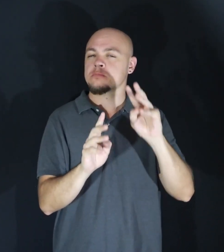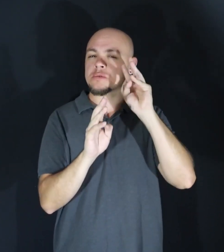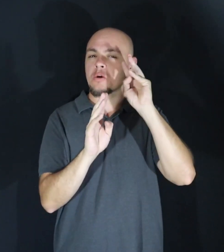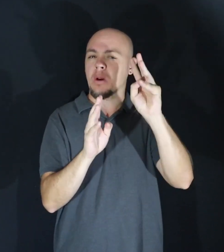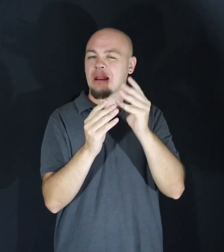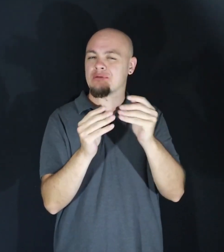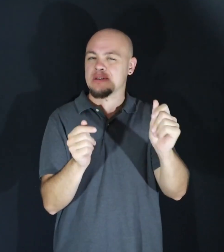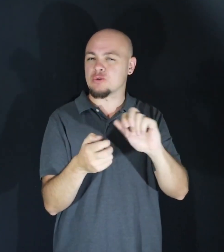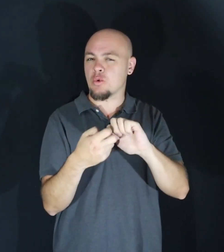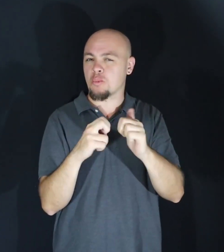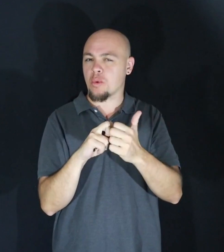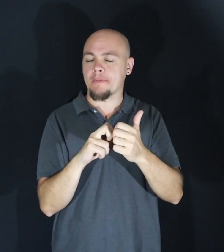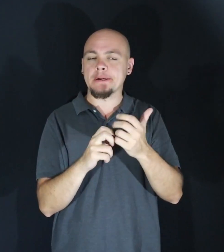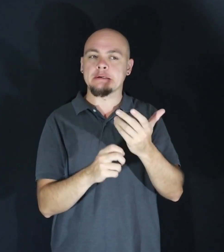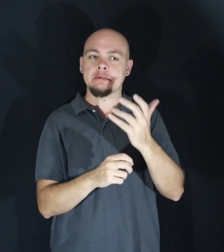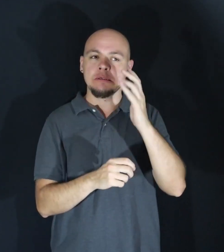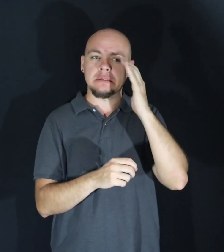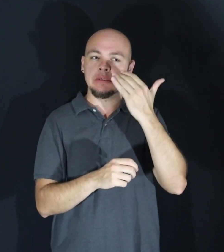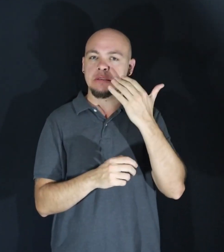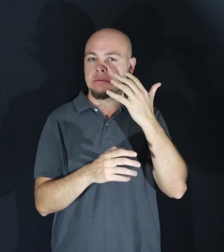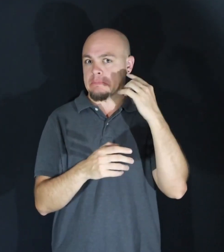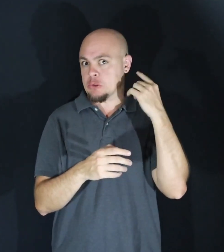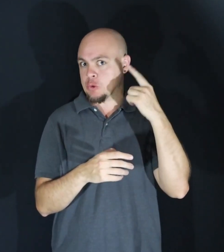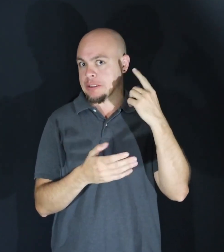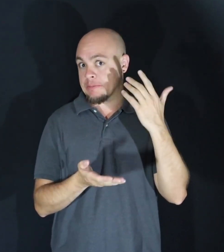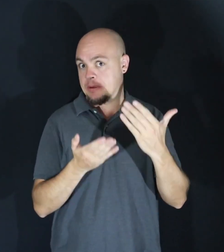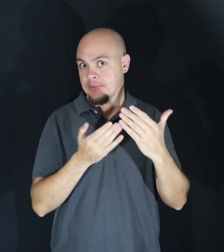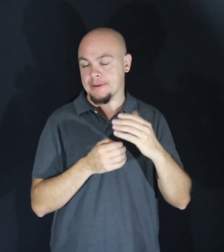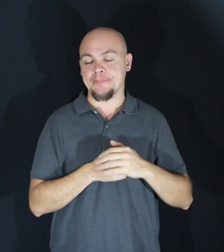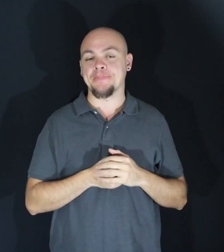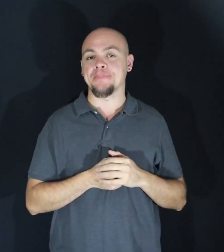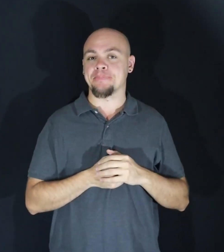problems that might seem crazy.